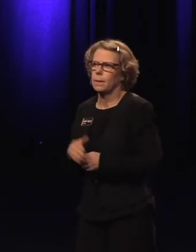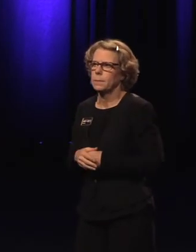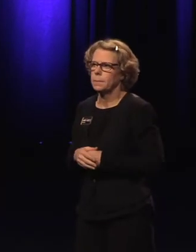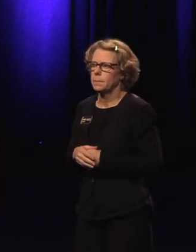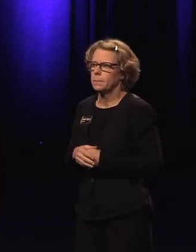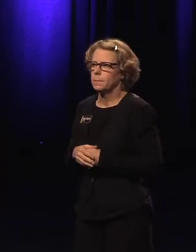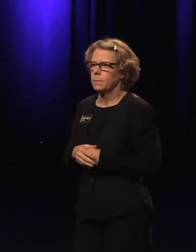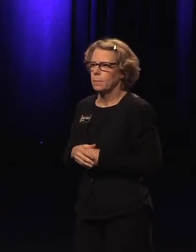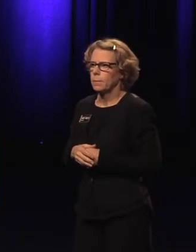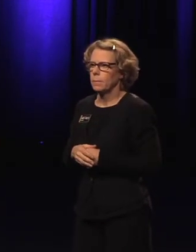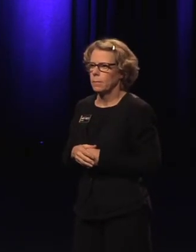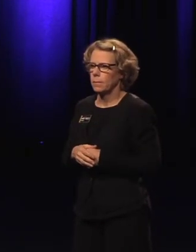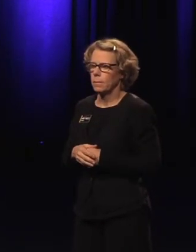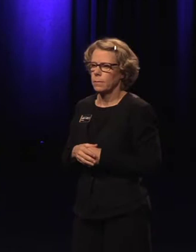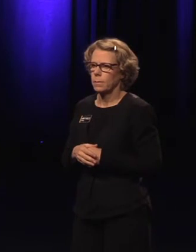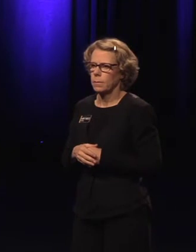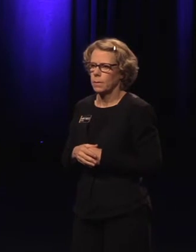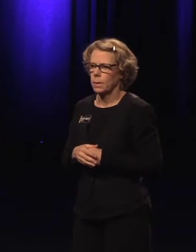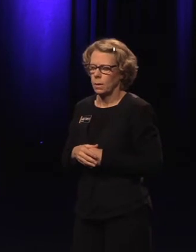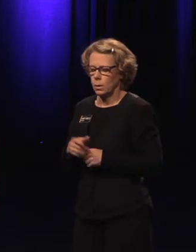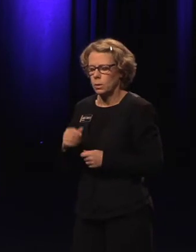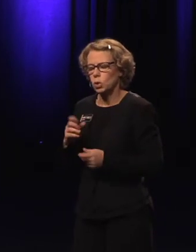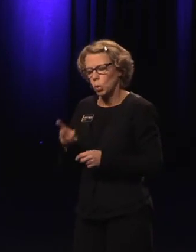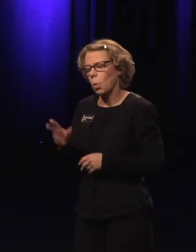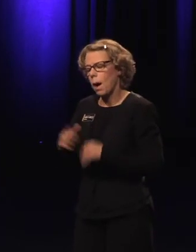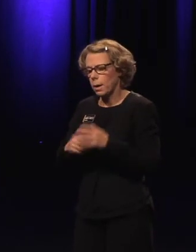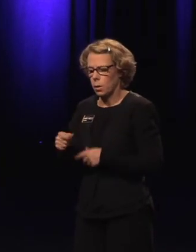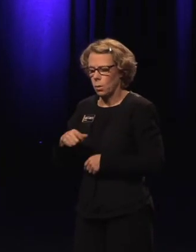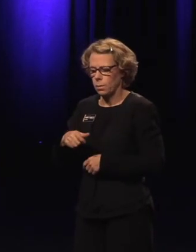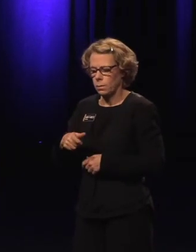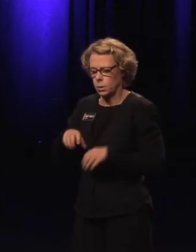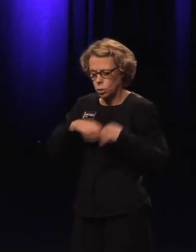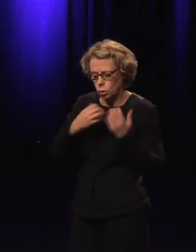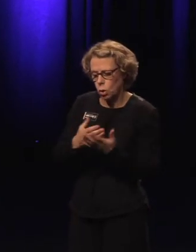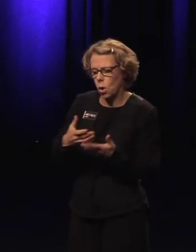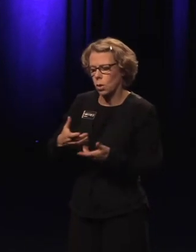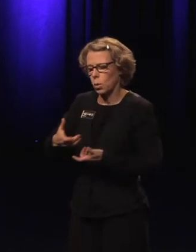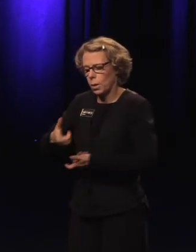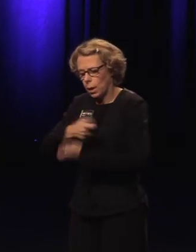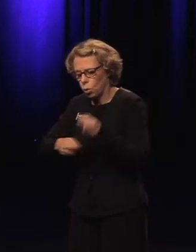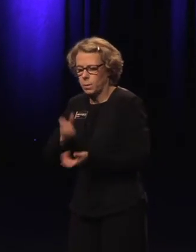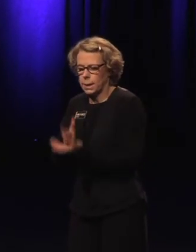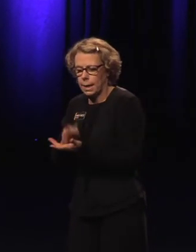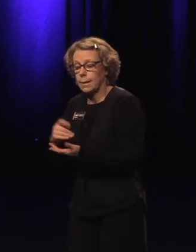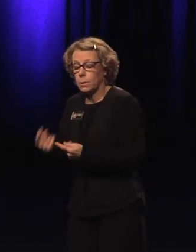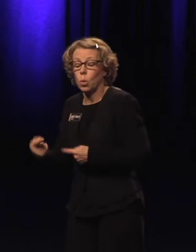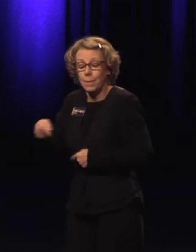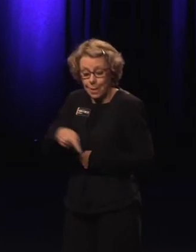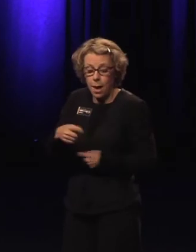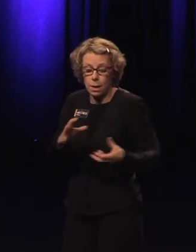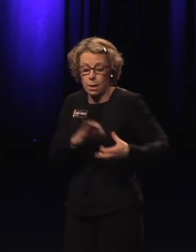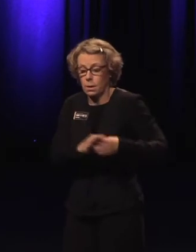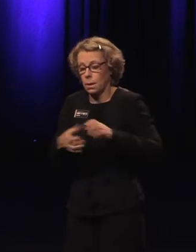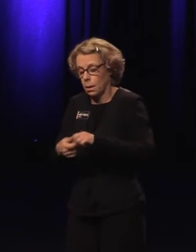the Covenant on Economic, Social, and Cultural Rights, which means development. Now, the